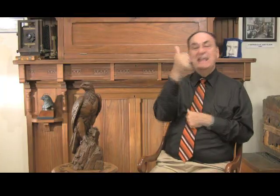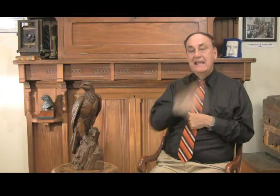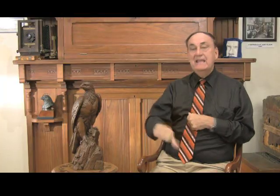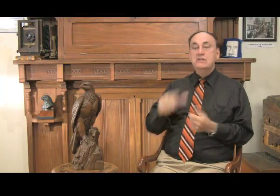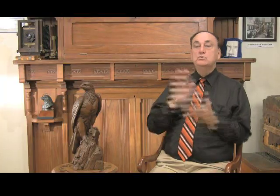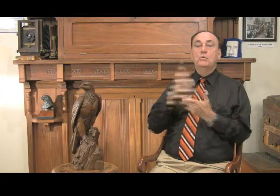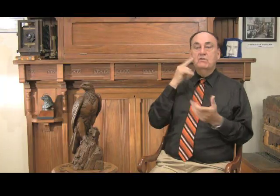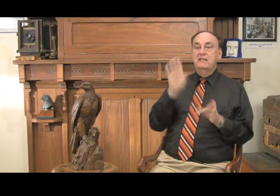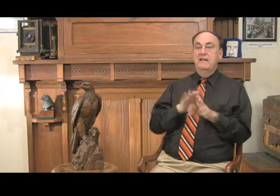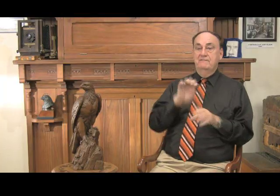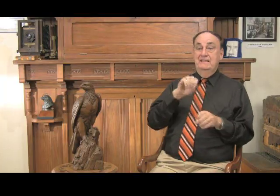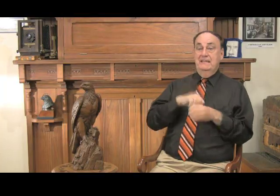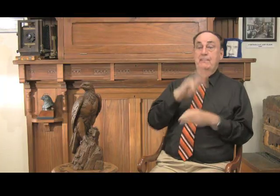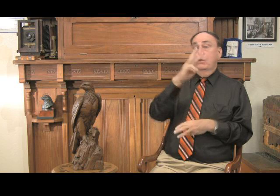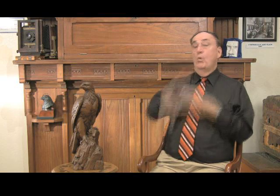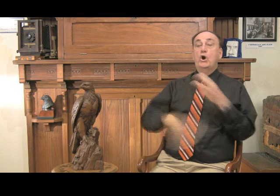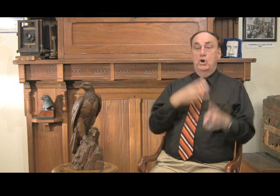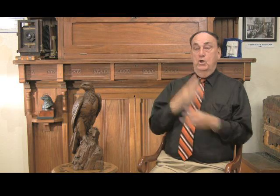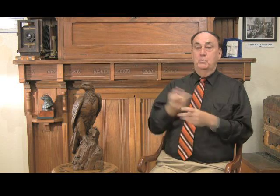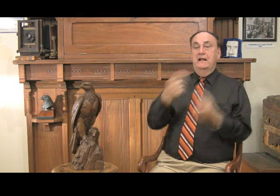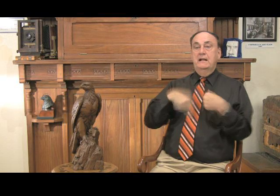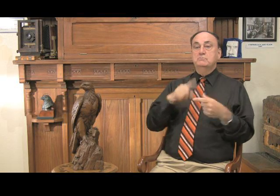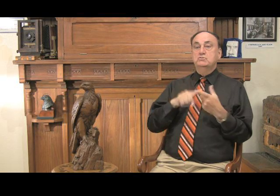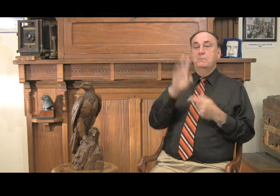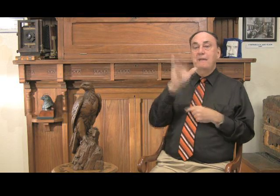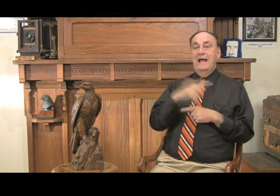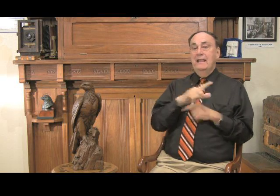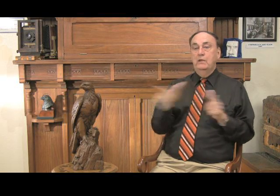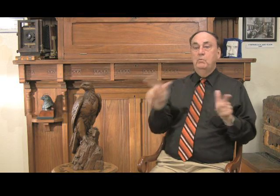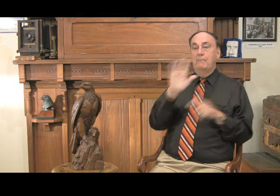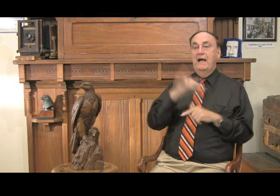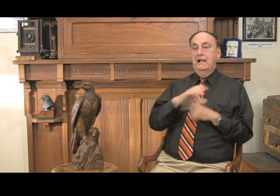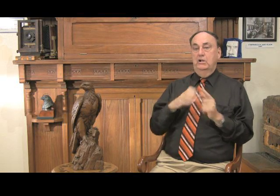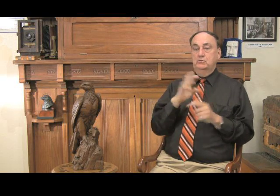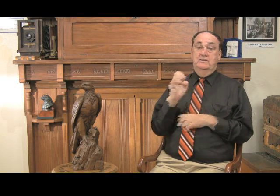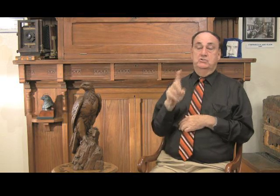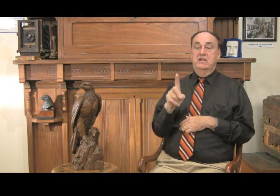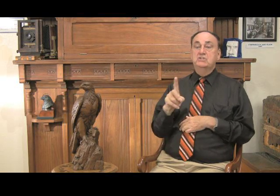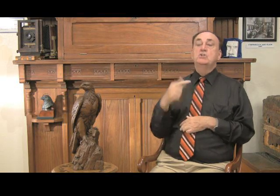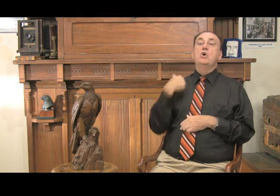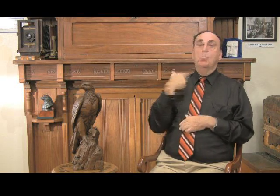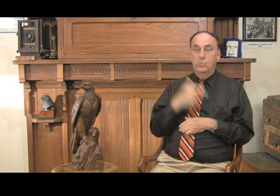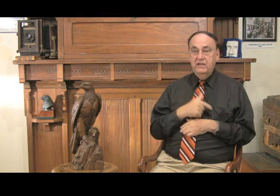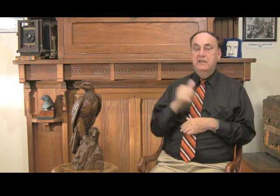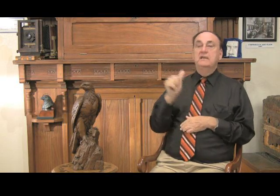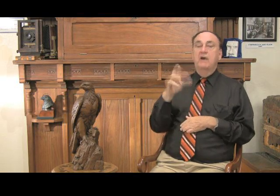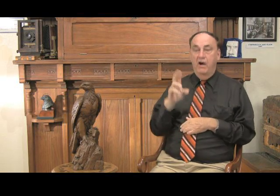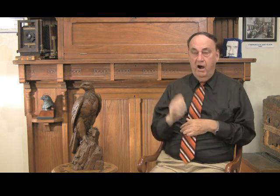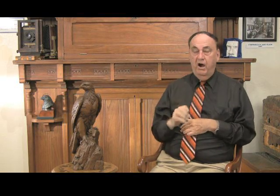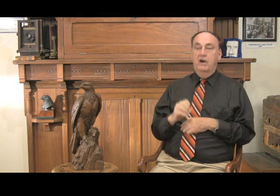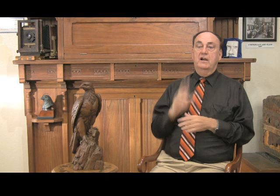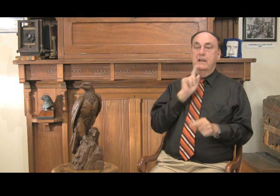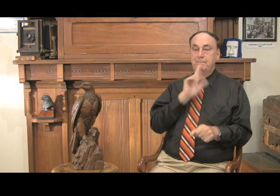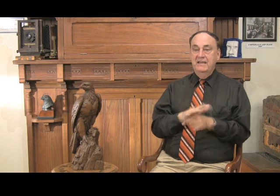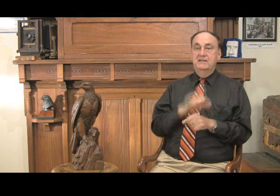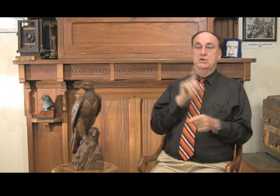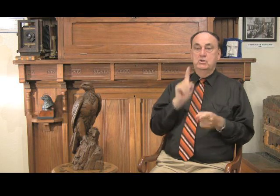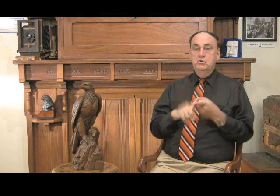the deaf in the world when it comes to bilingual, bicultural education. We are committed to ASL